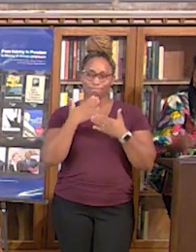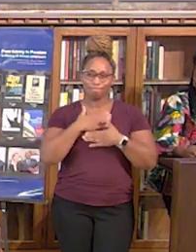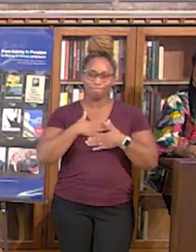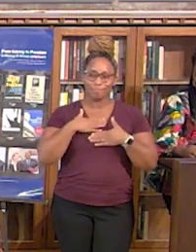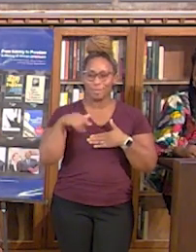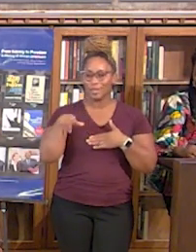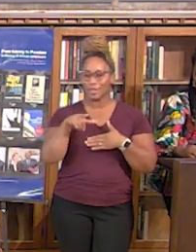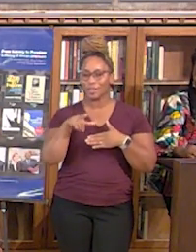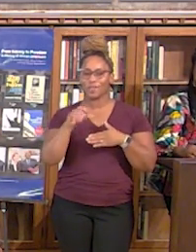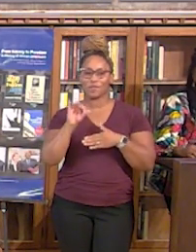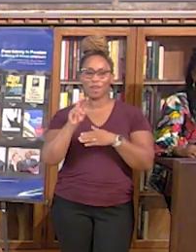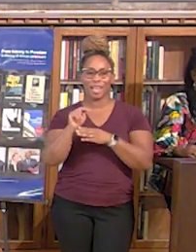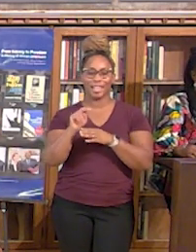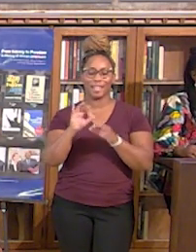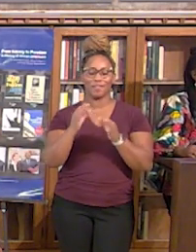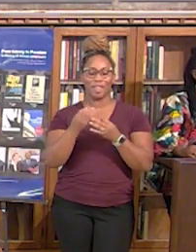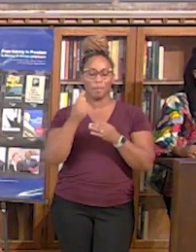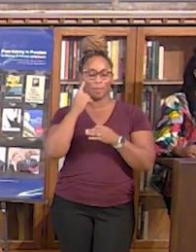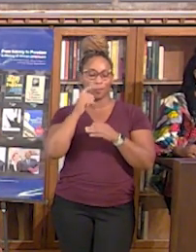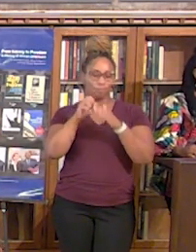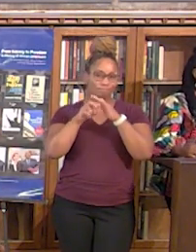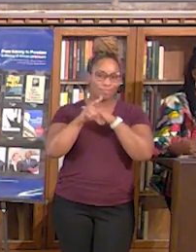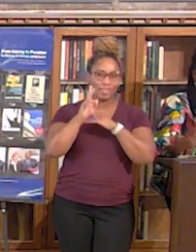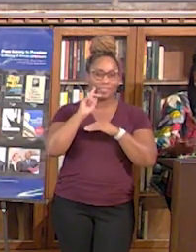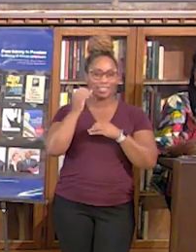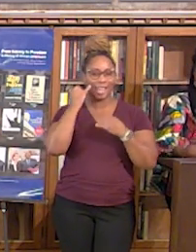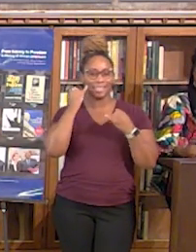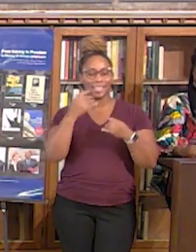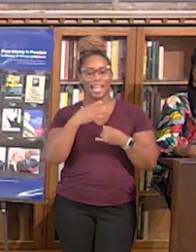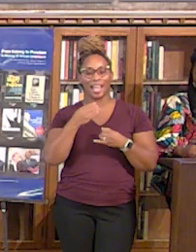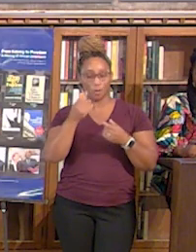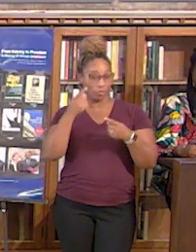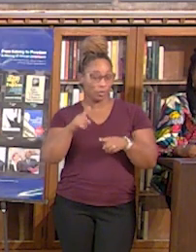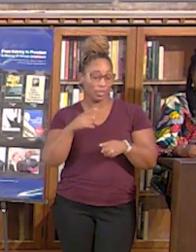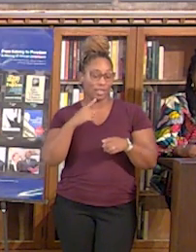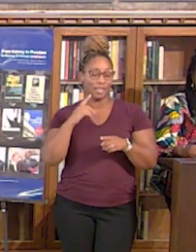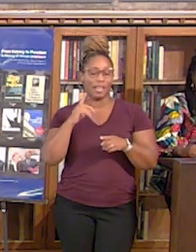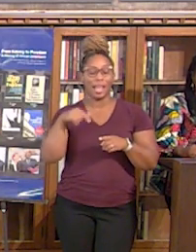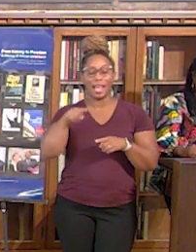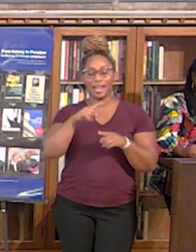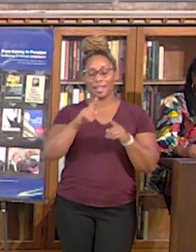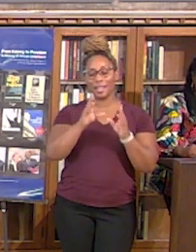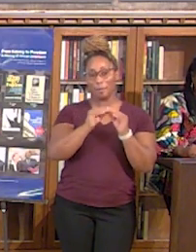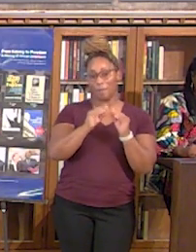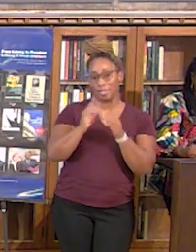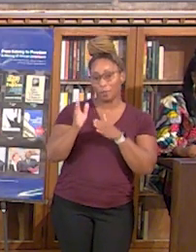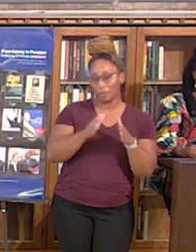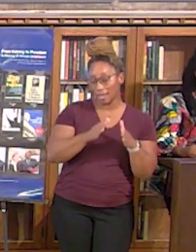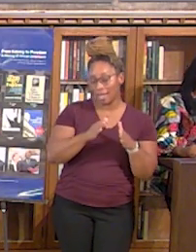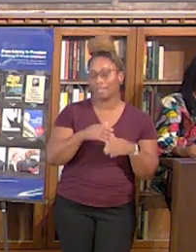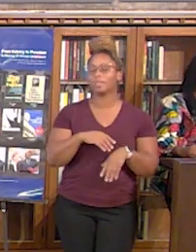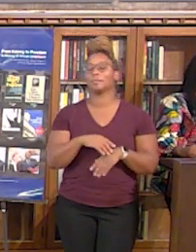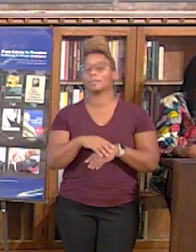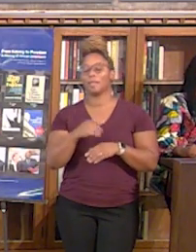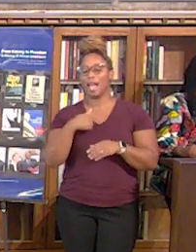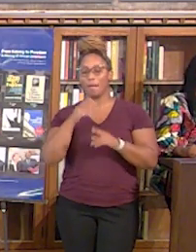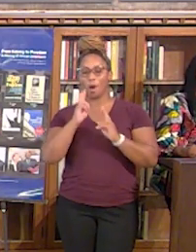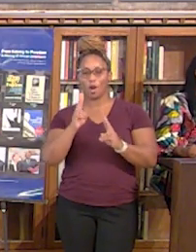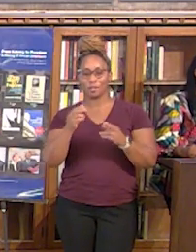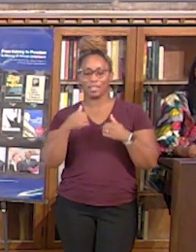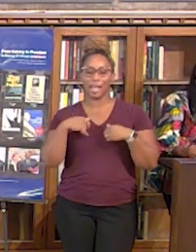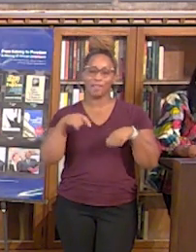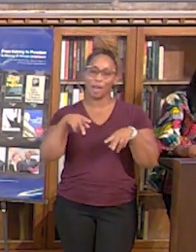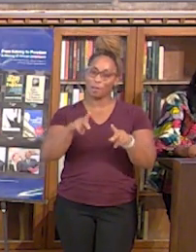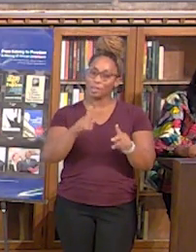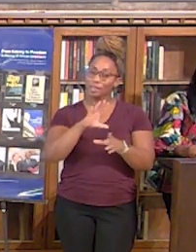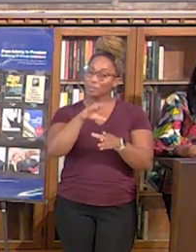the Franklin family for conceiving of this idea and for all the planning committee for making it happen I am honored to have the